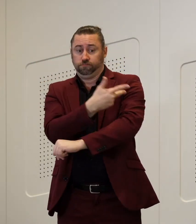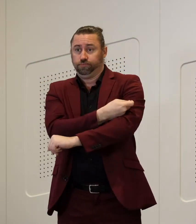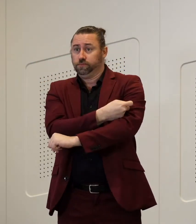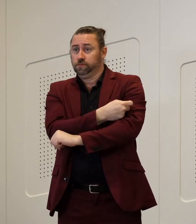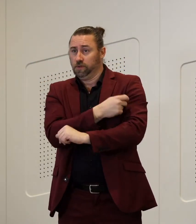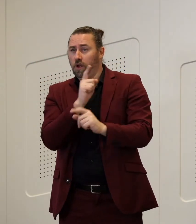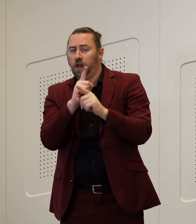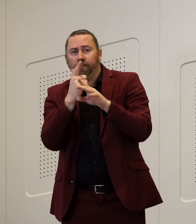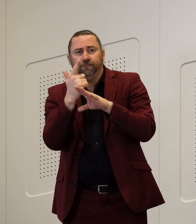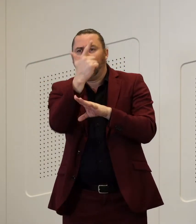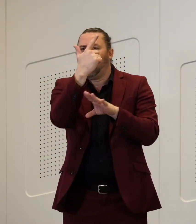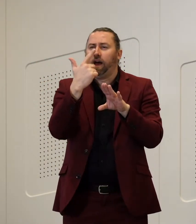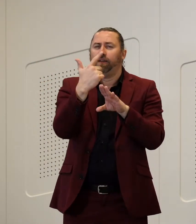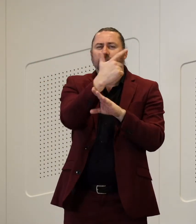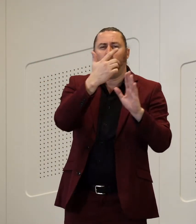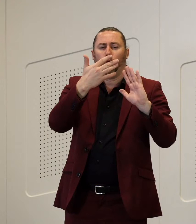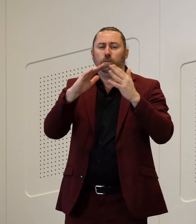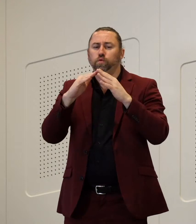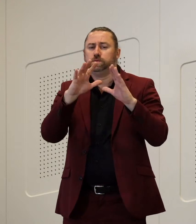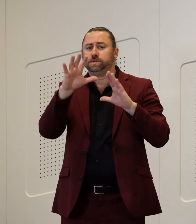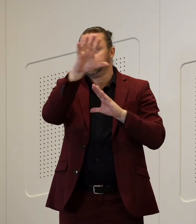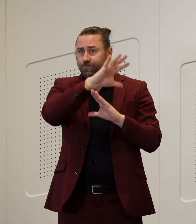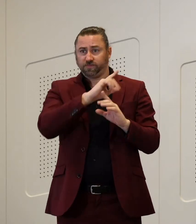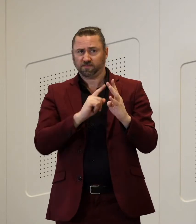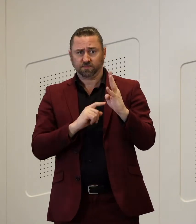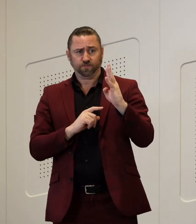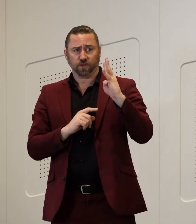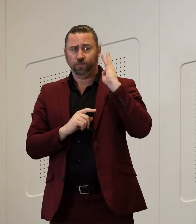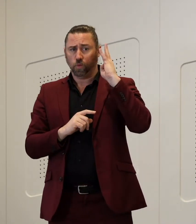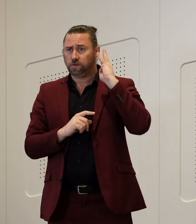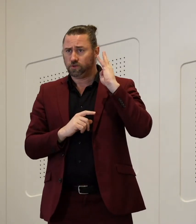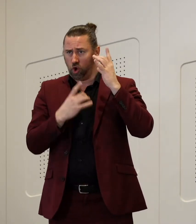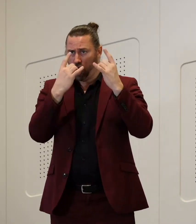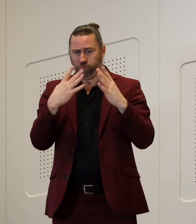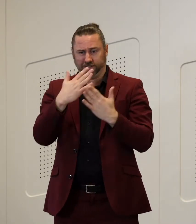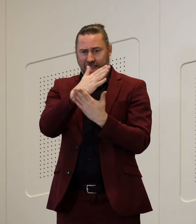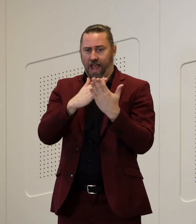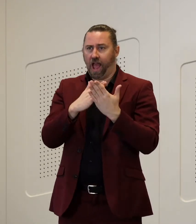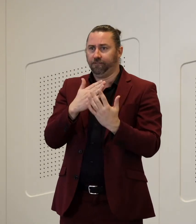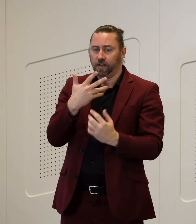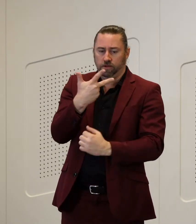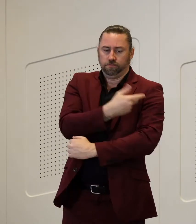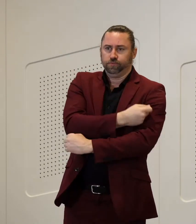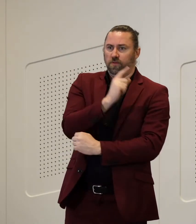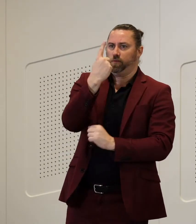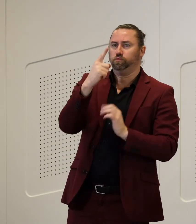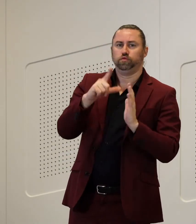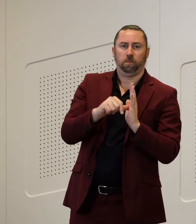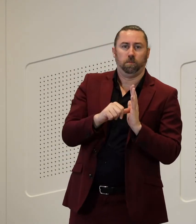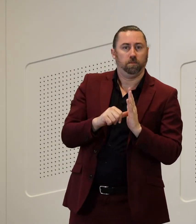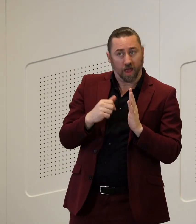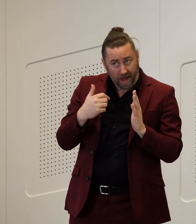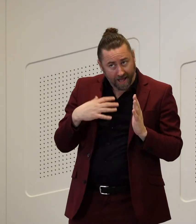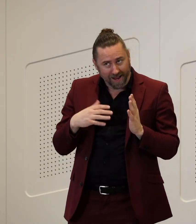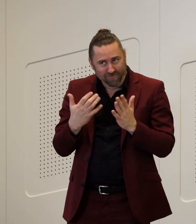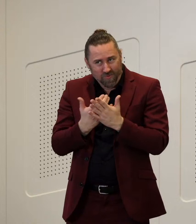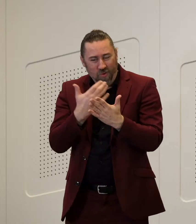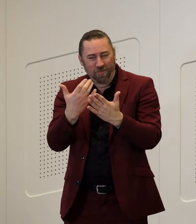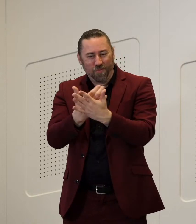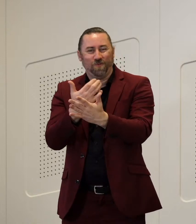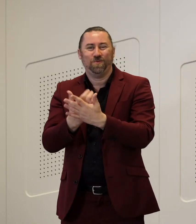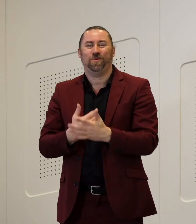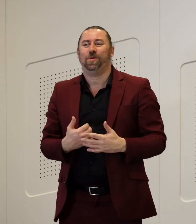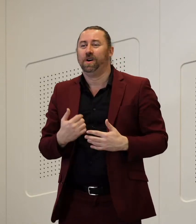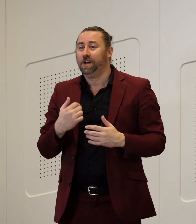in those remote communities, about 4 weeks ago, which is fantastic. But we still need more. So as Dr Young